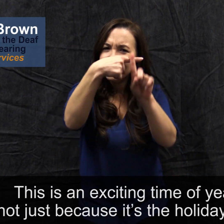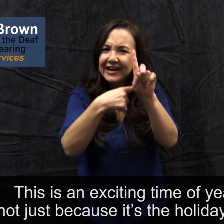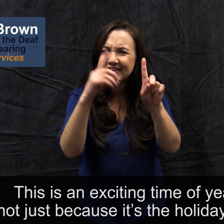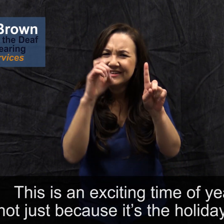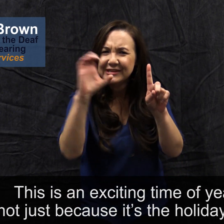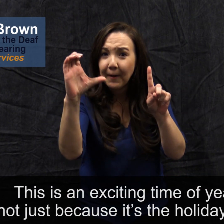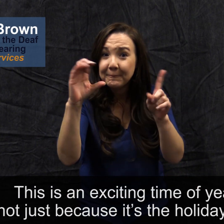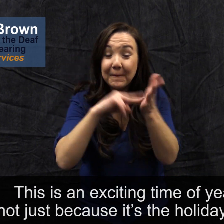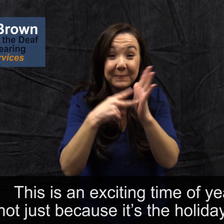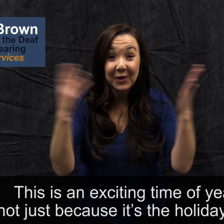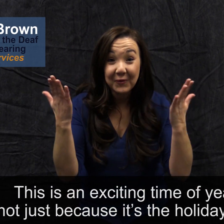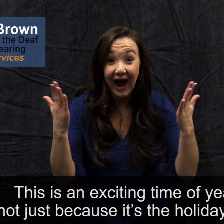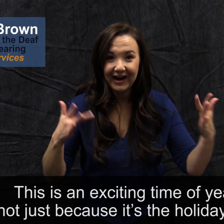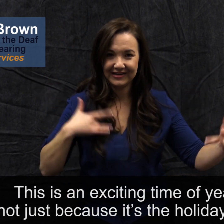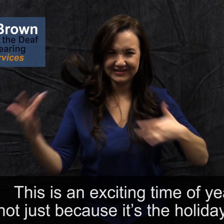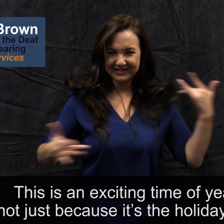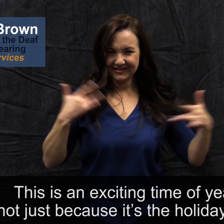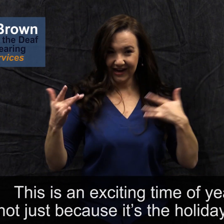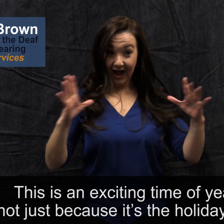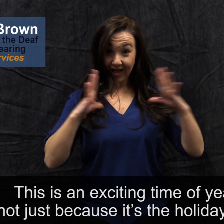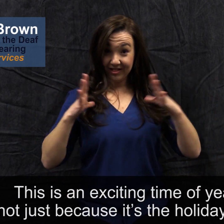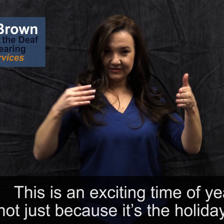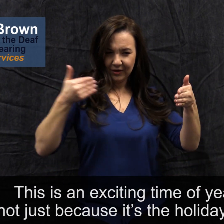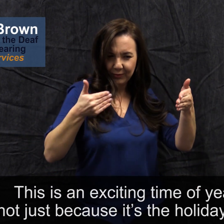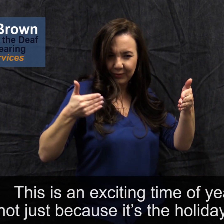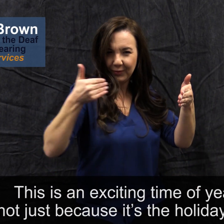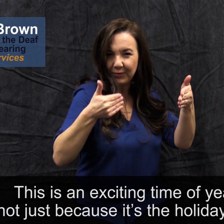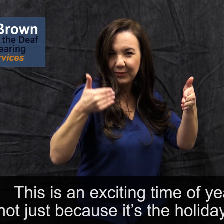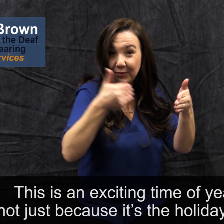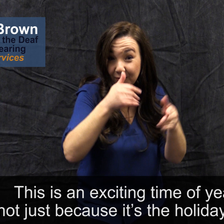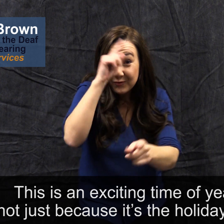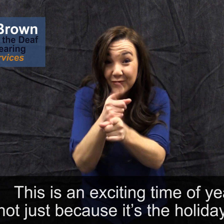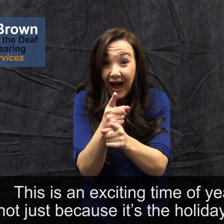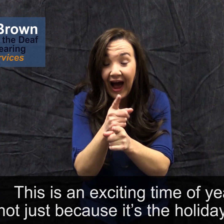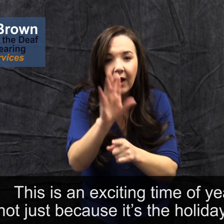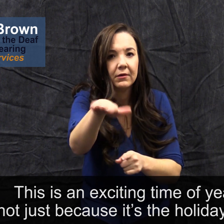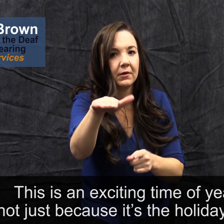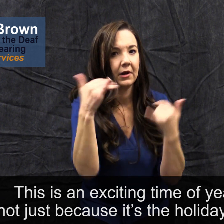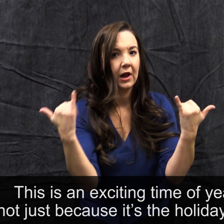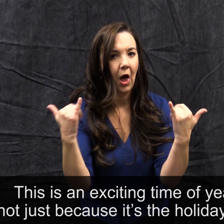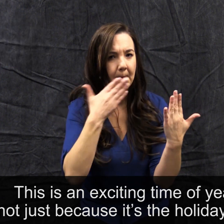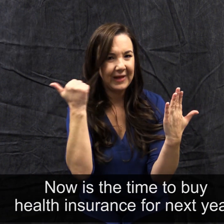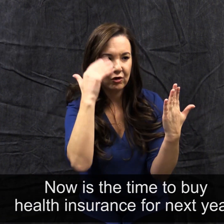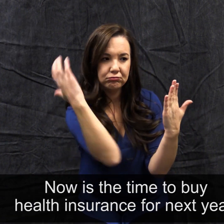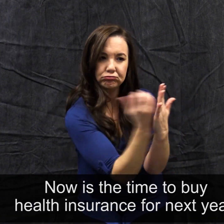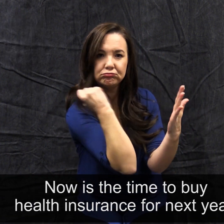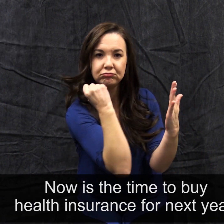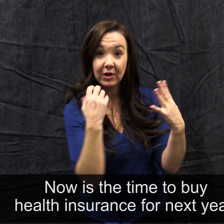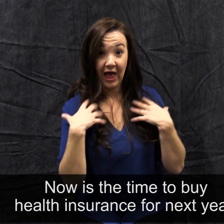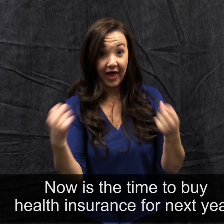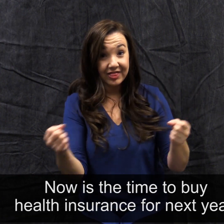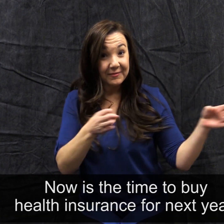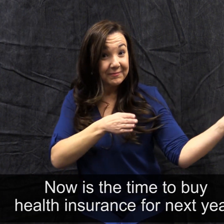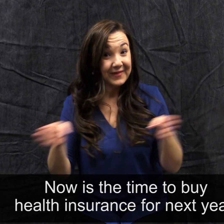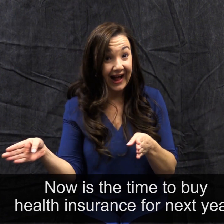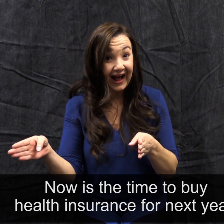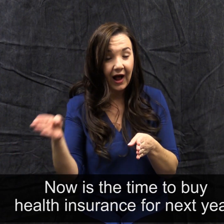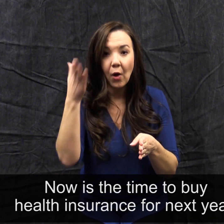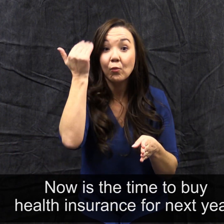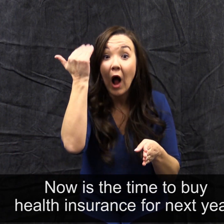This is an exciting time of year and not just because it's the holiday season. Now is the time to buy health insurance for